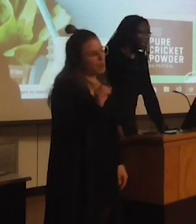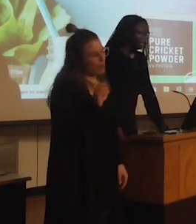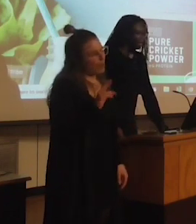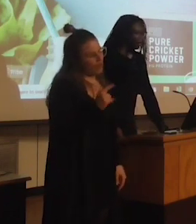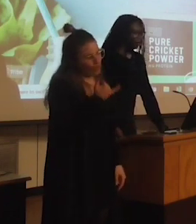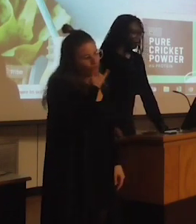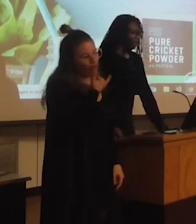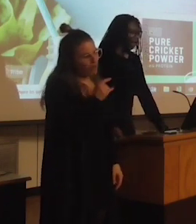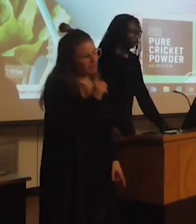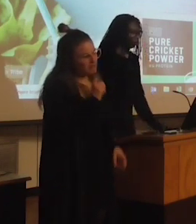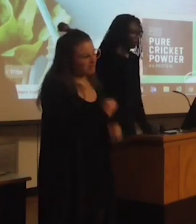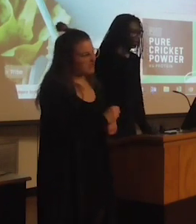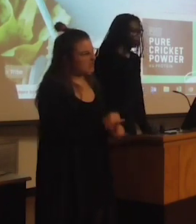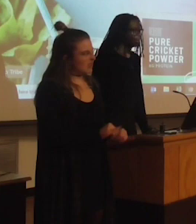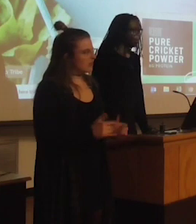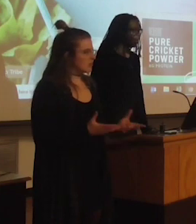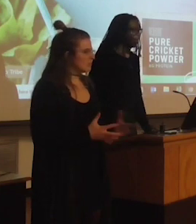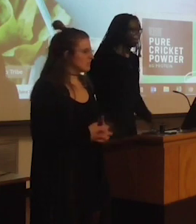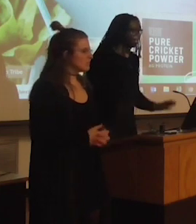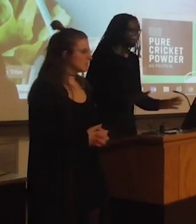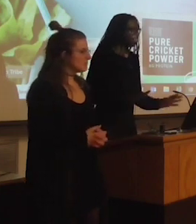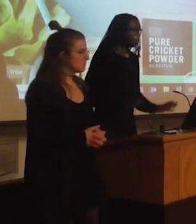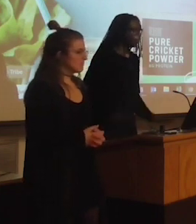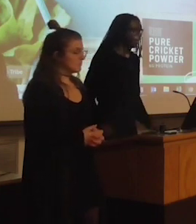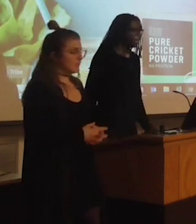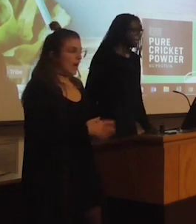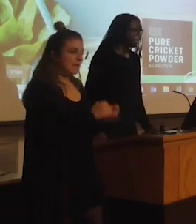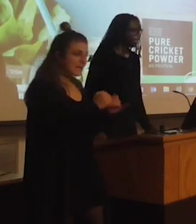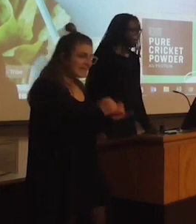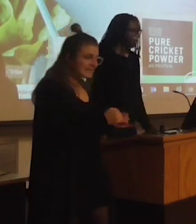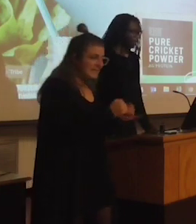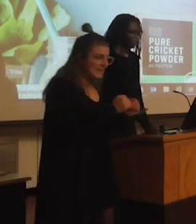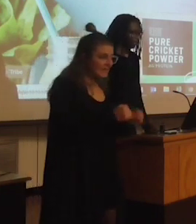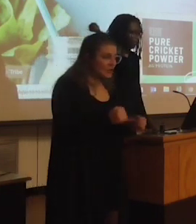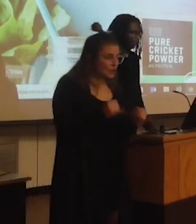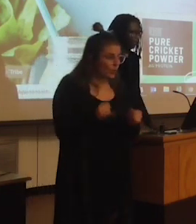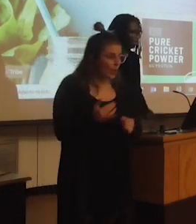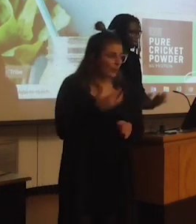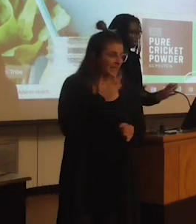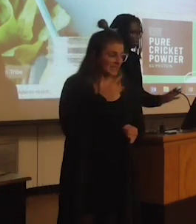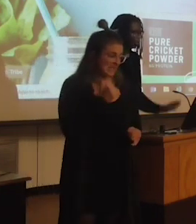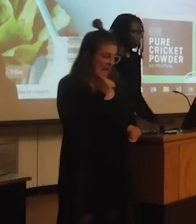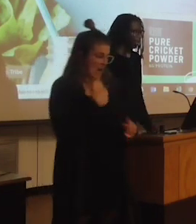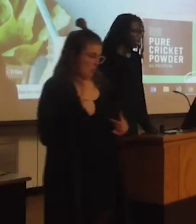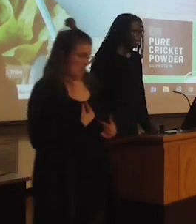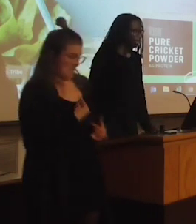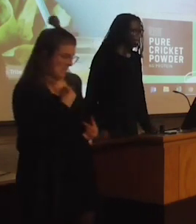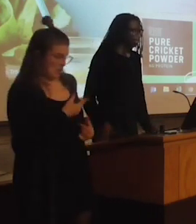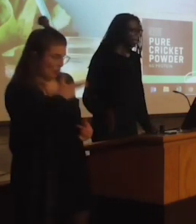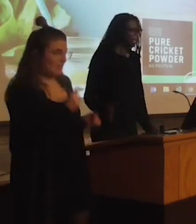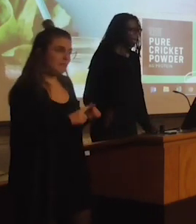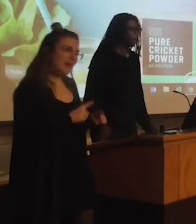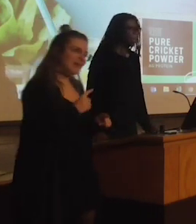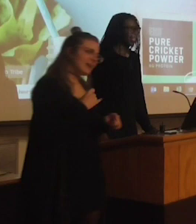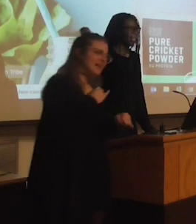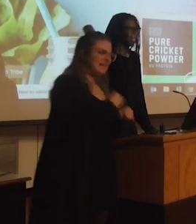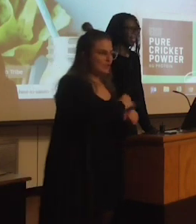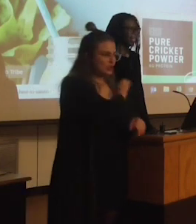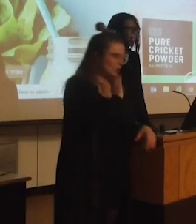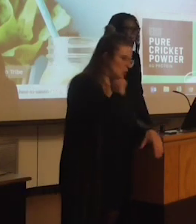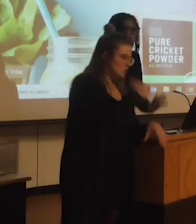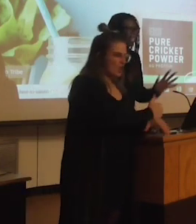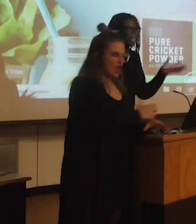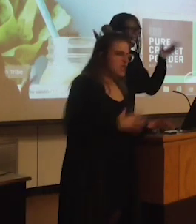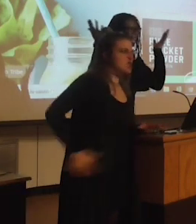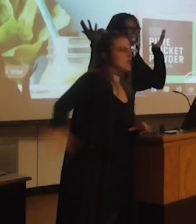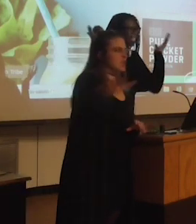wrong. So yeah, like on an individual basis, wouldn't do it. On an institutional basis, like, you know, like